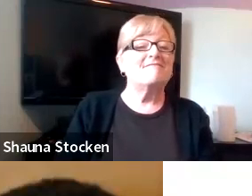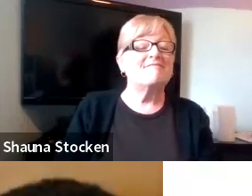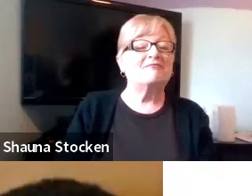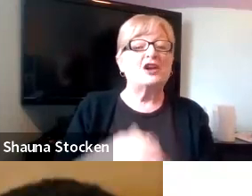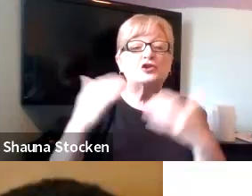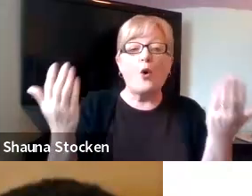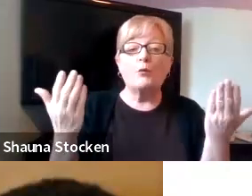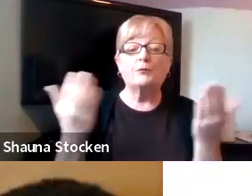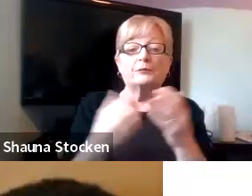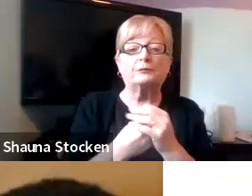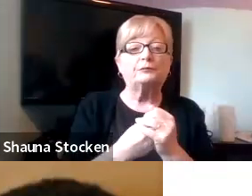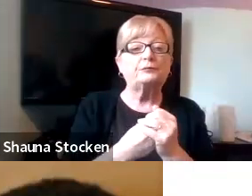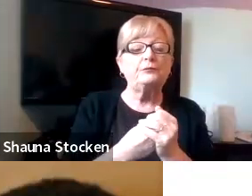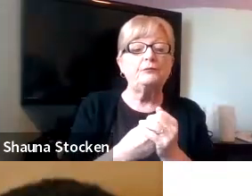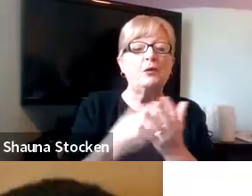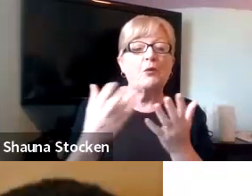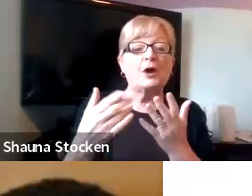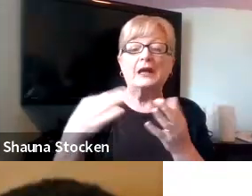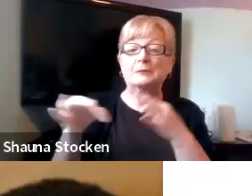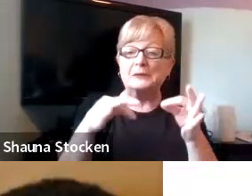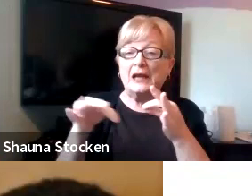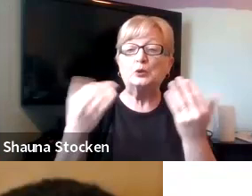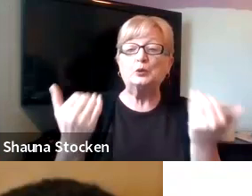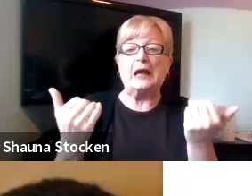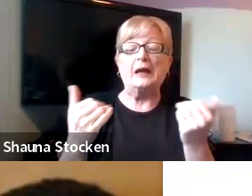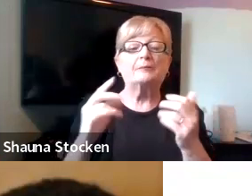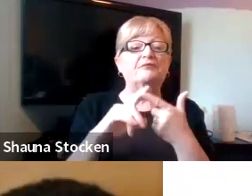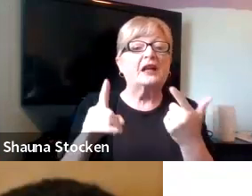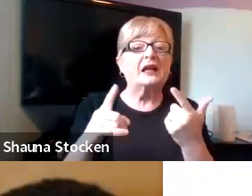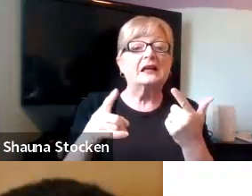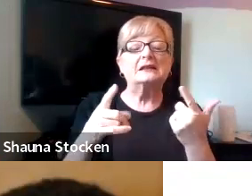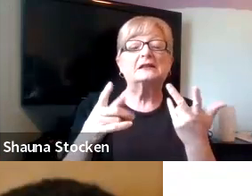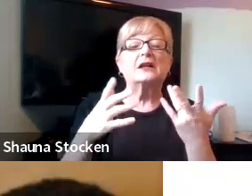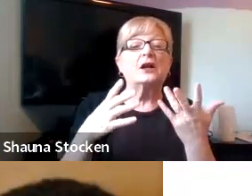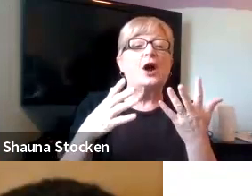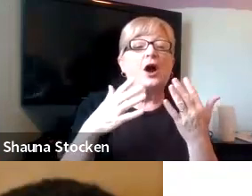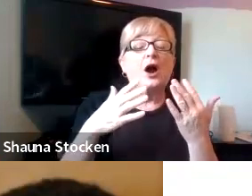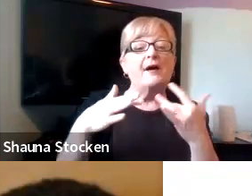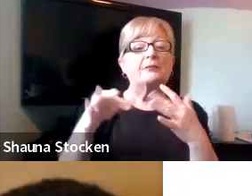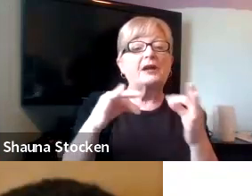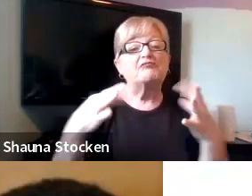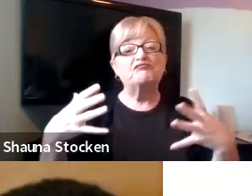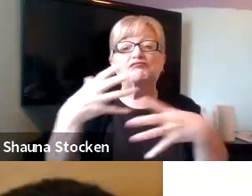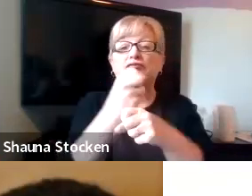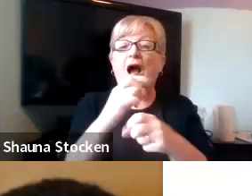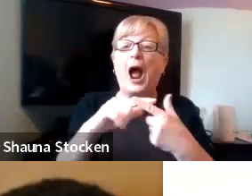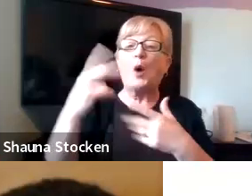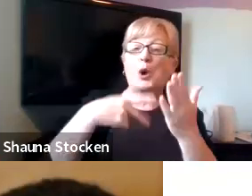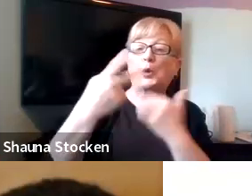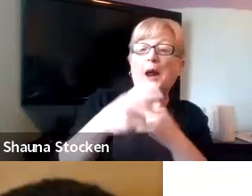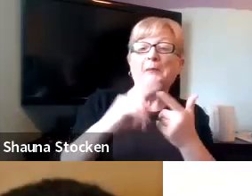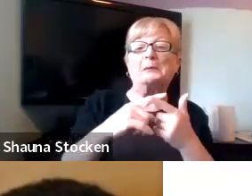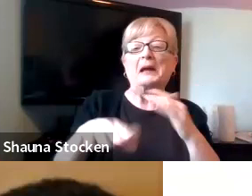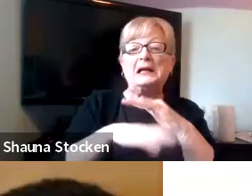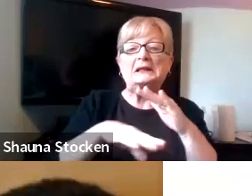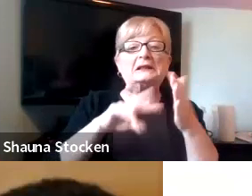So what we are going to cover today is certainly an overview of our program. We're going to go over a basic definition